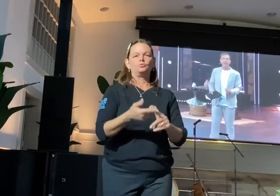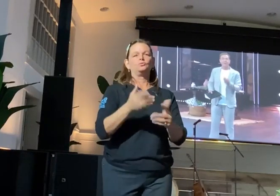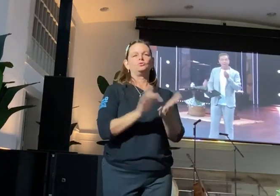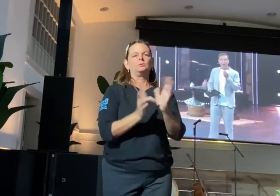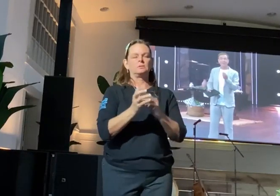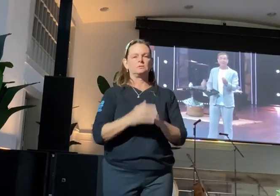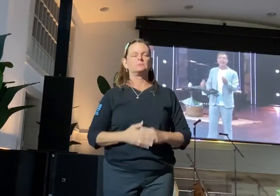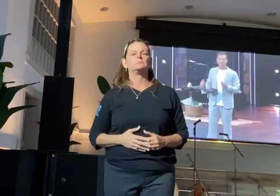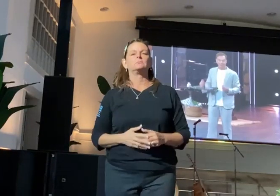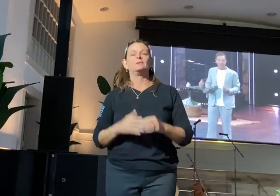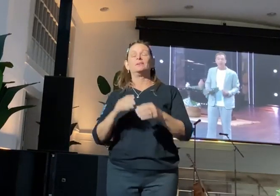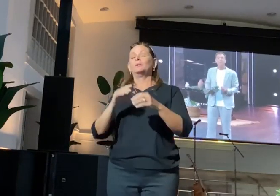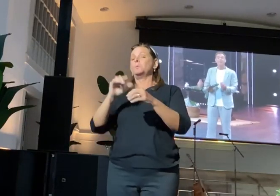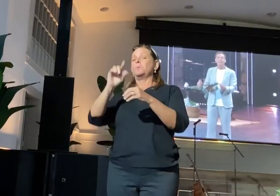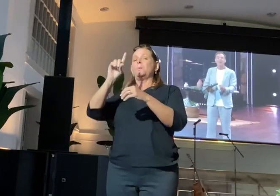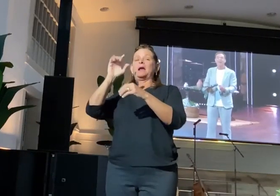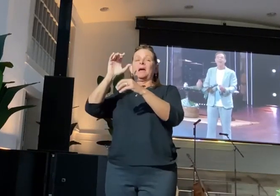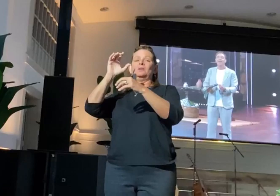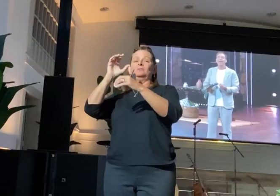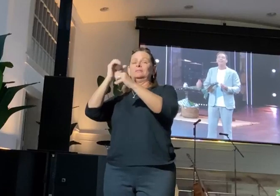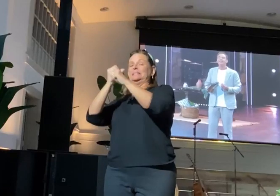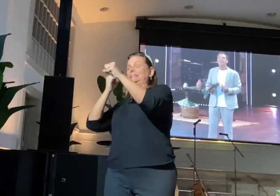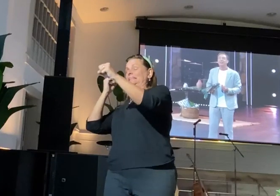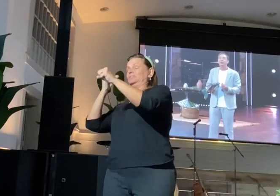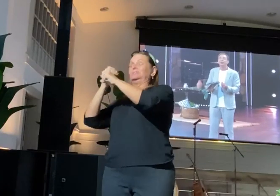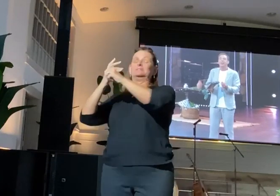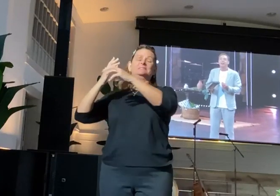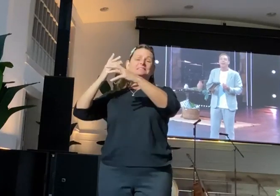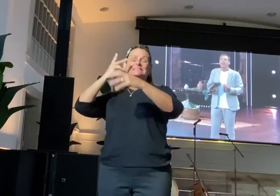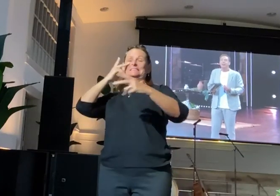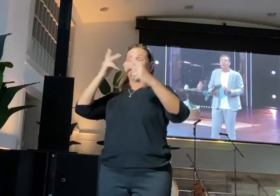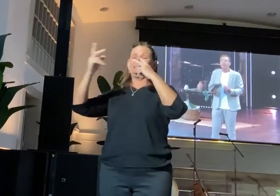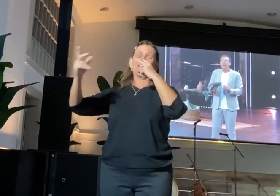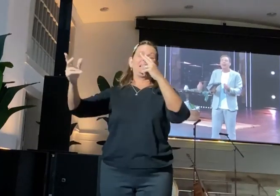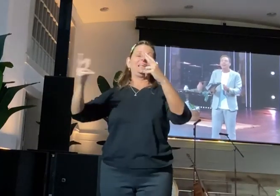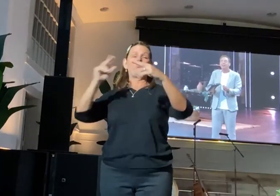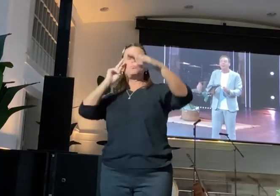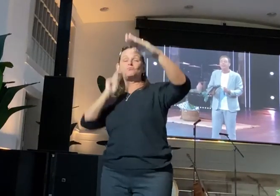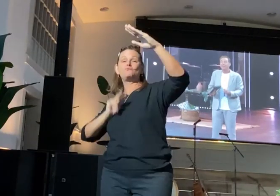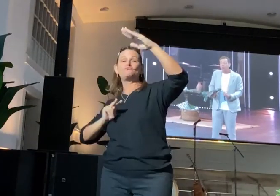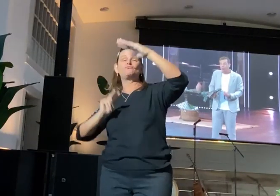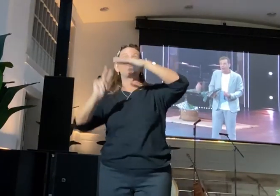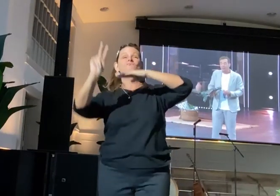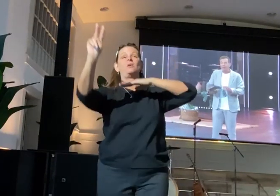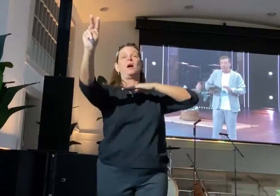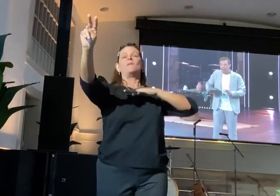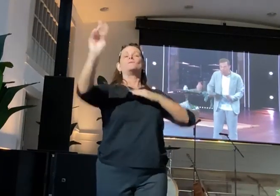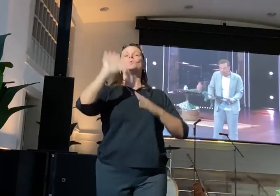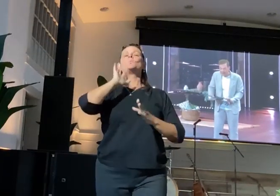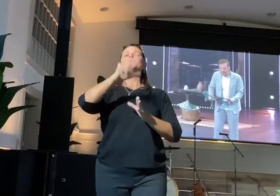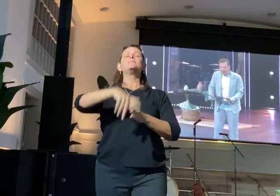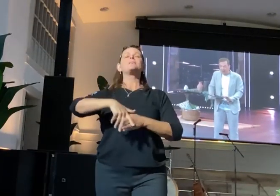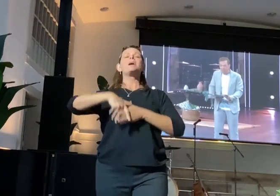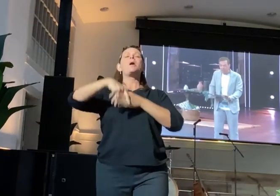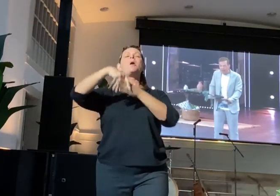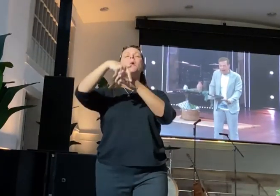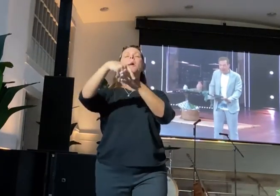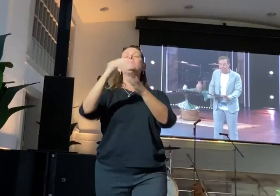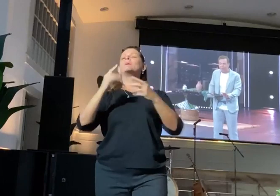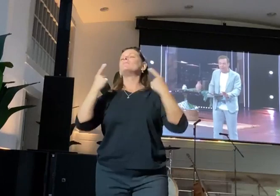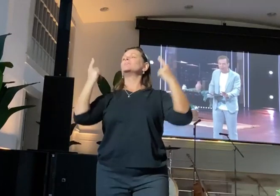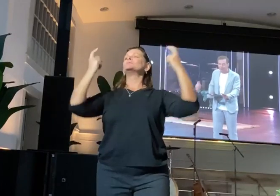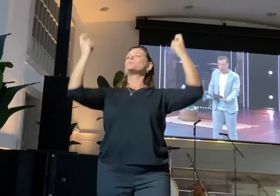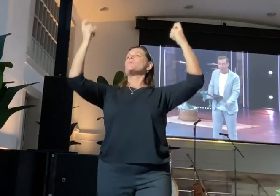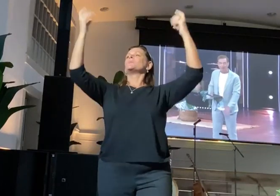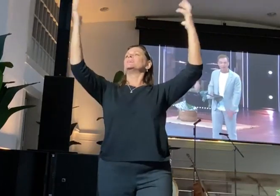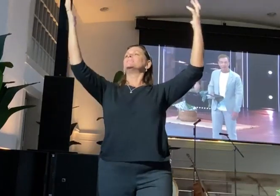Zechariah 9, prophesied about the coming Messiah, and it says, see your king coming right into you victorious but lowly on the